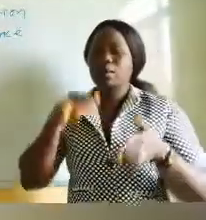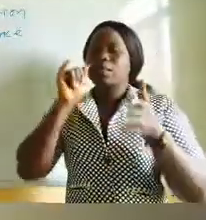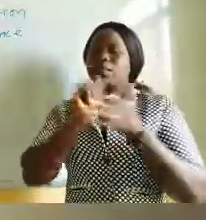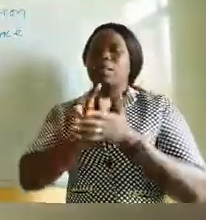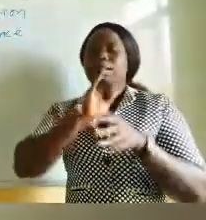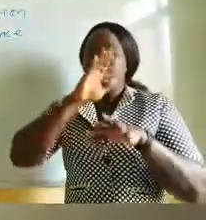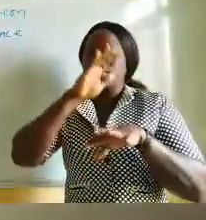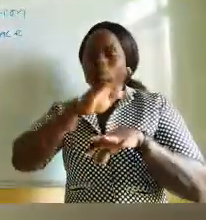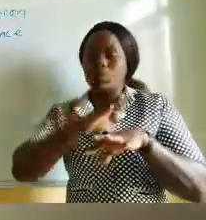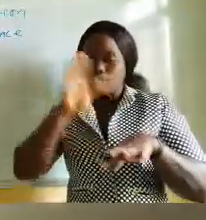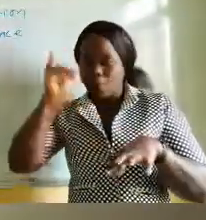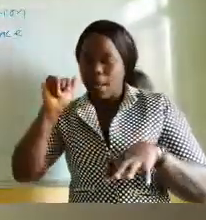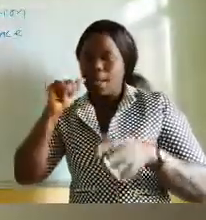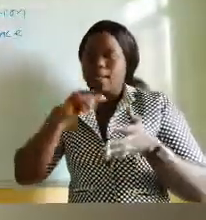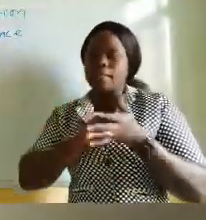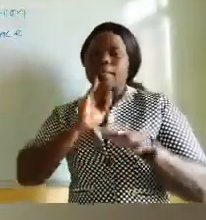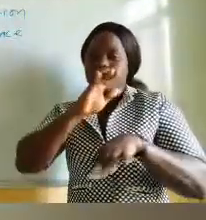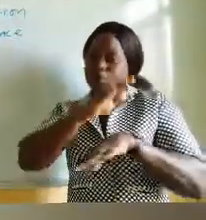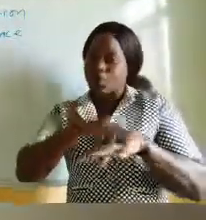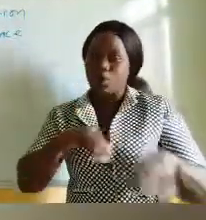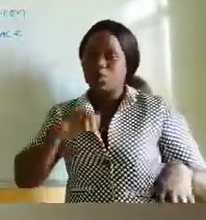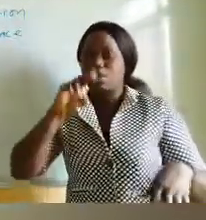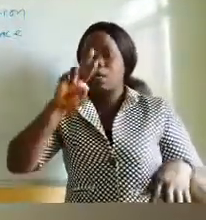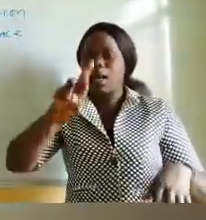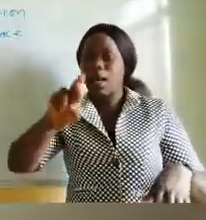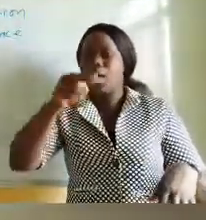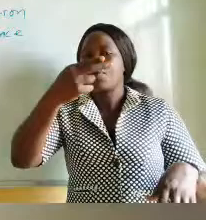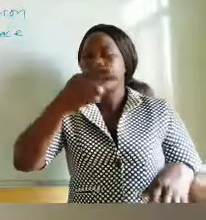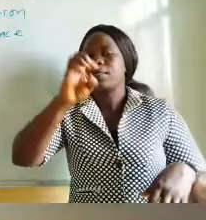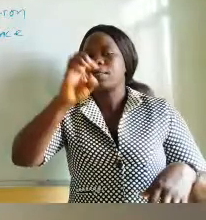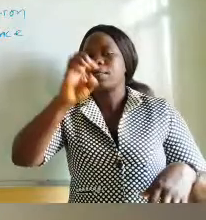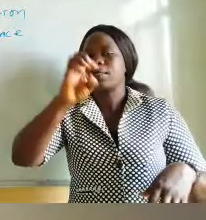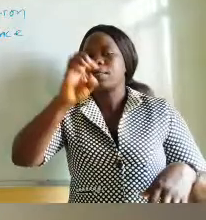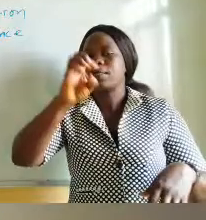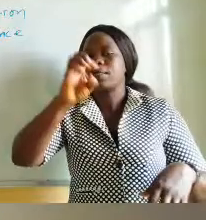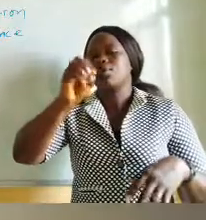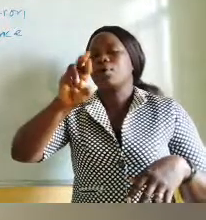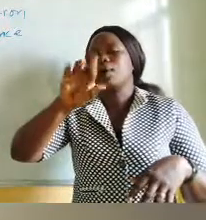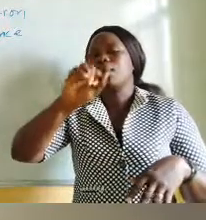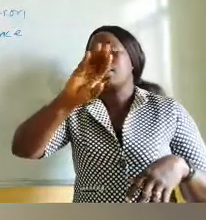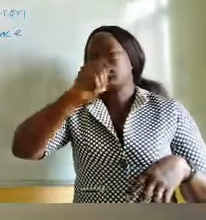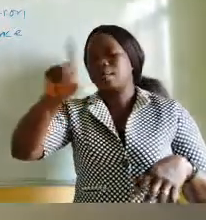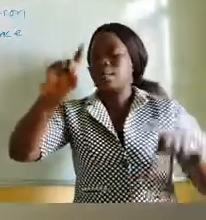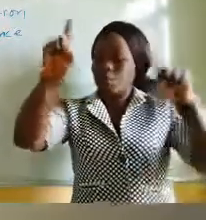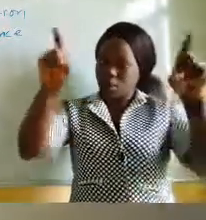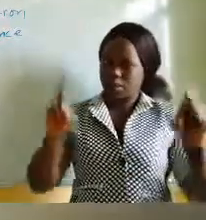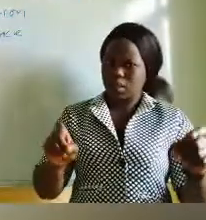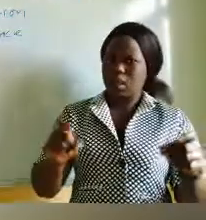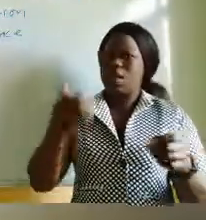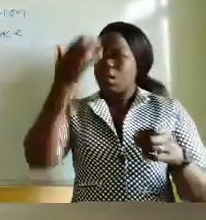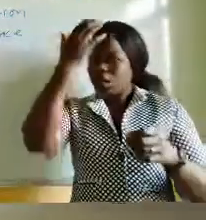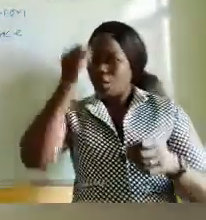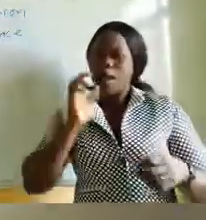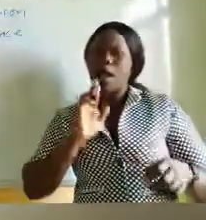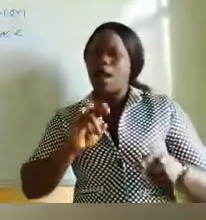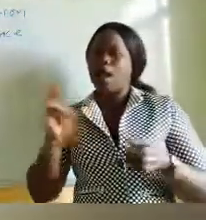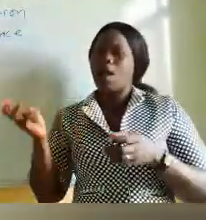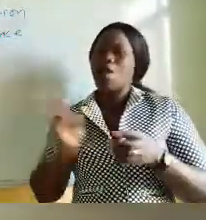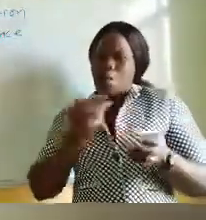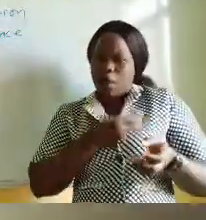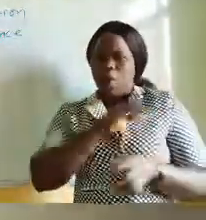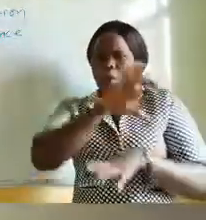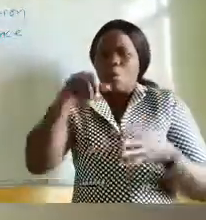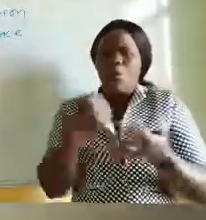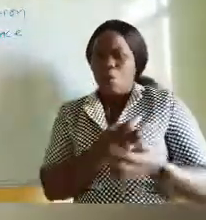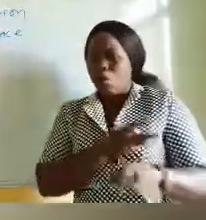question. Or when you are somewhere and you see the way things are, and the person talking said, why are we all wasting our time